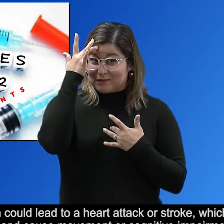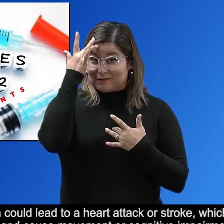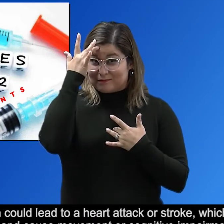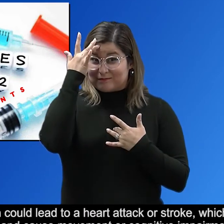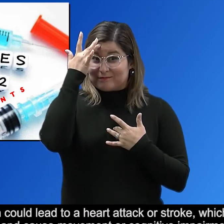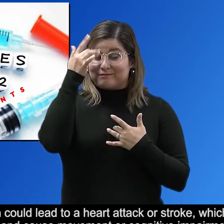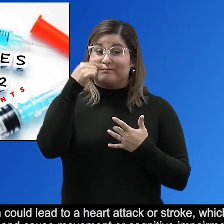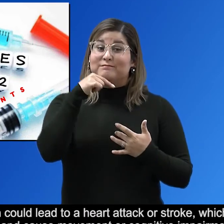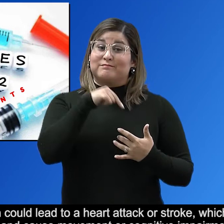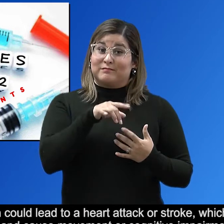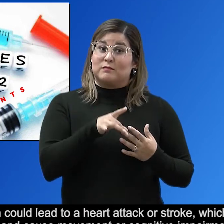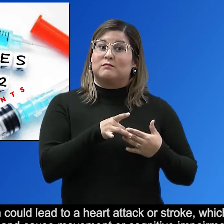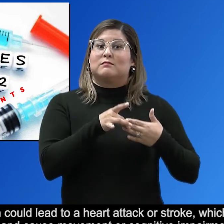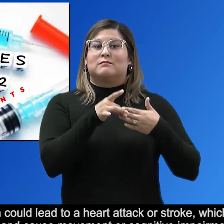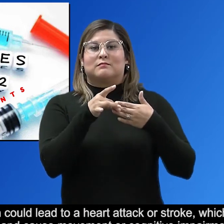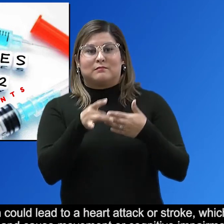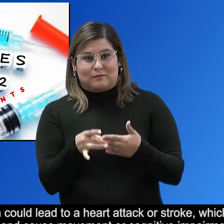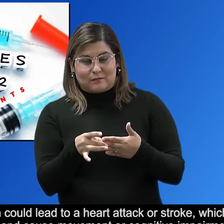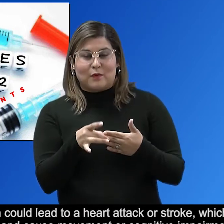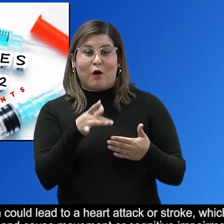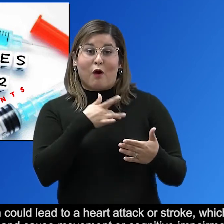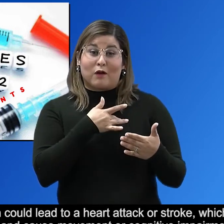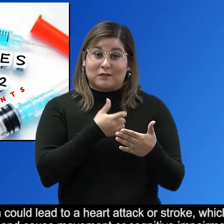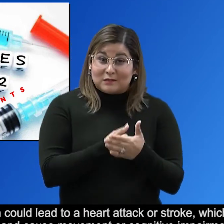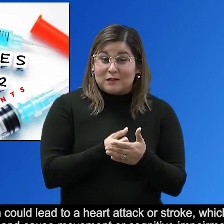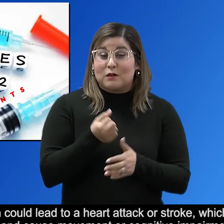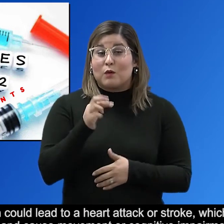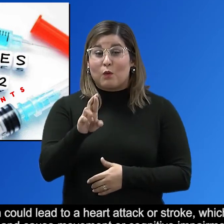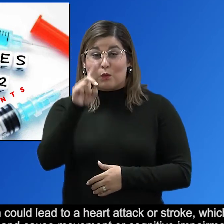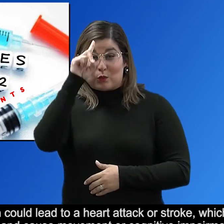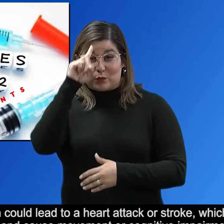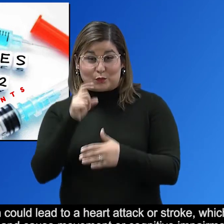which could lead to a heart attack or stroke.